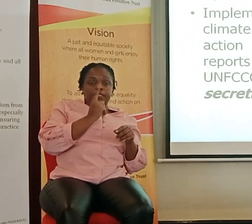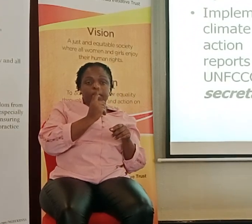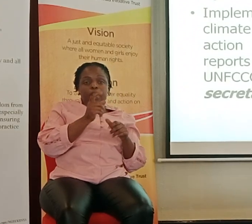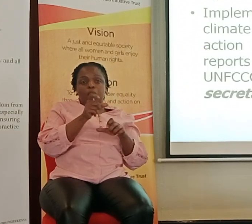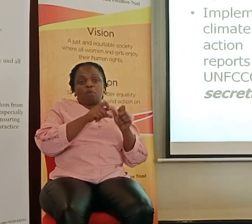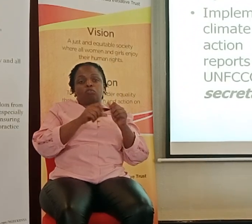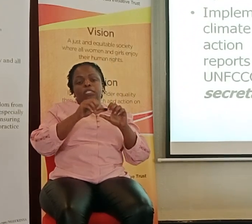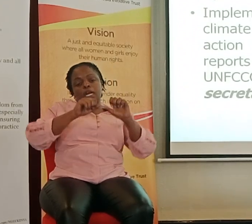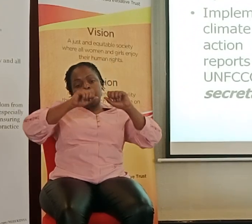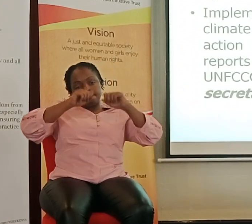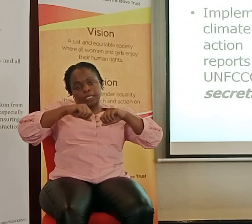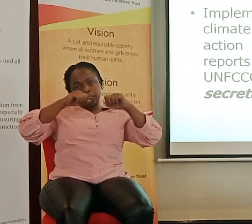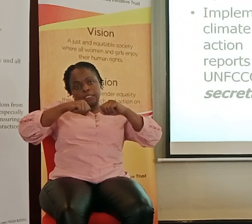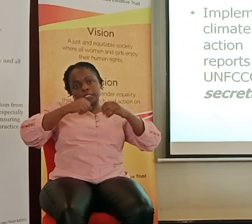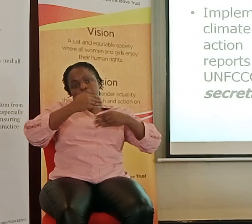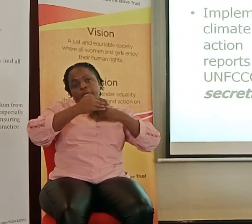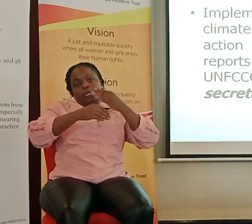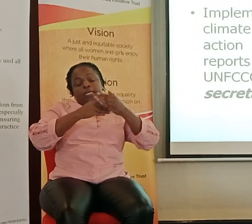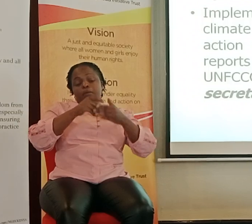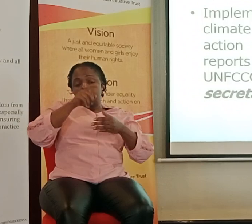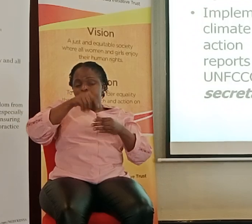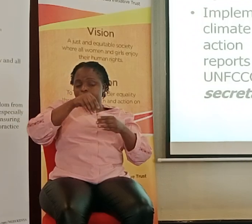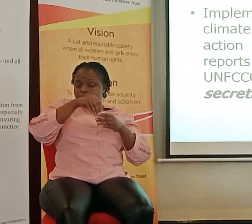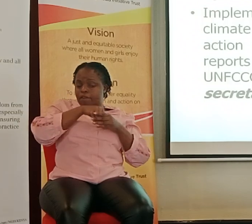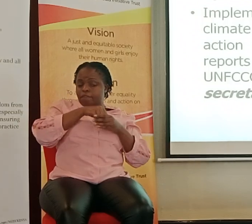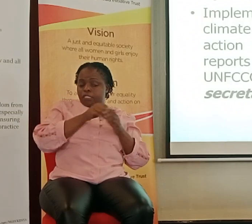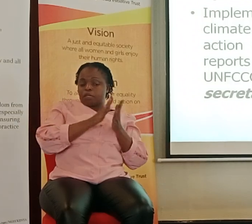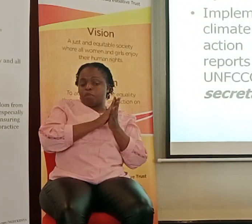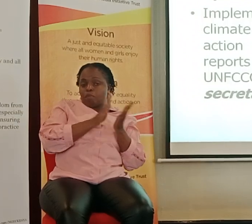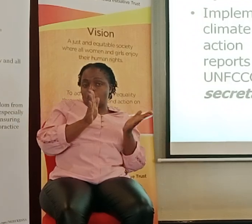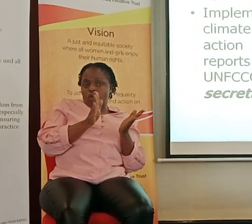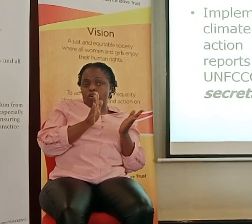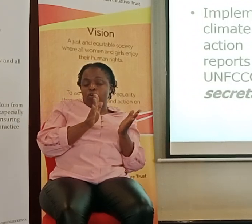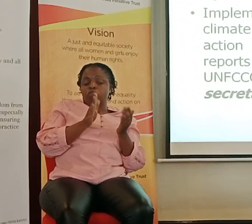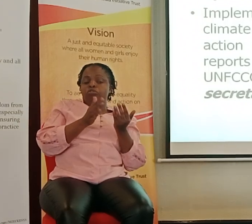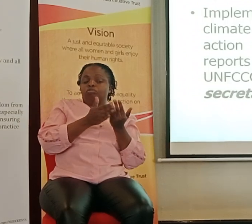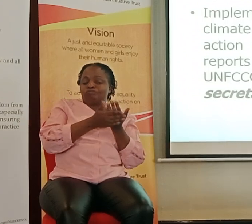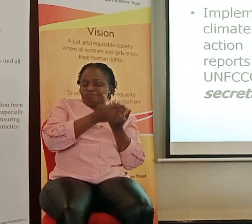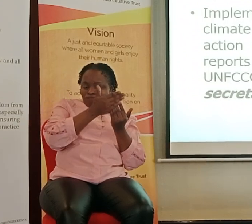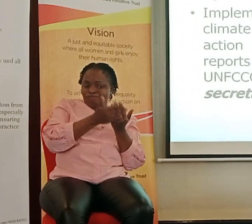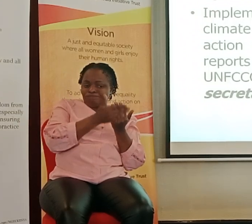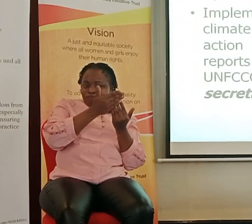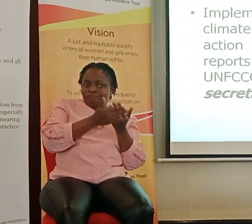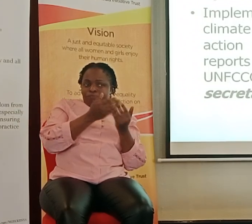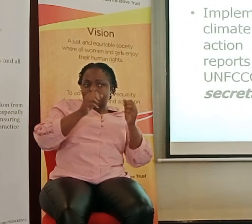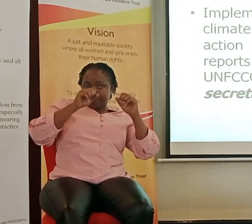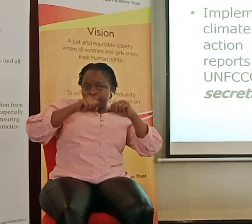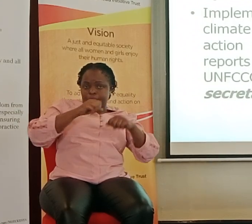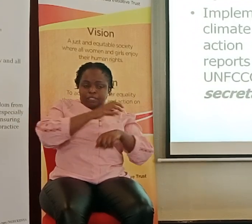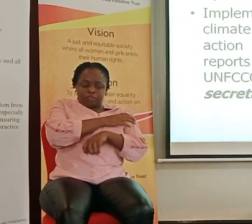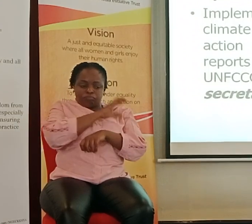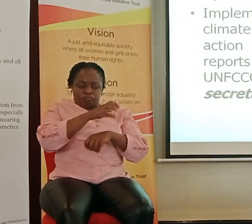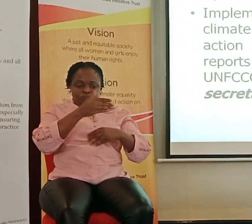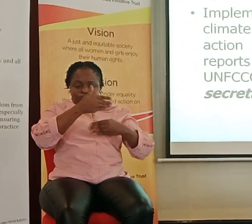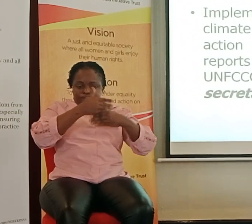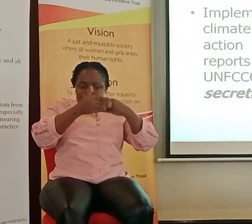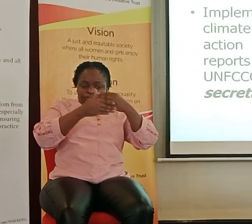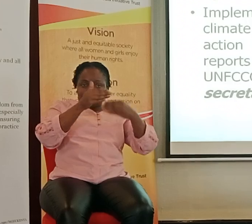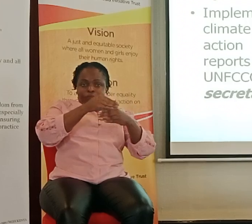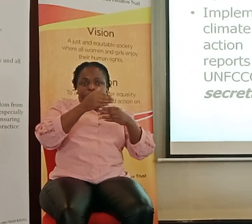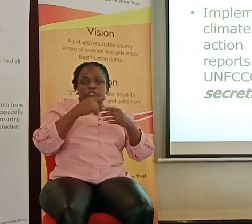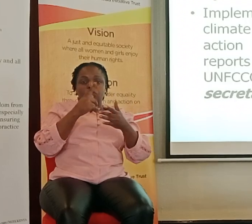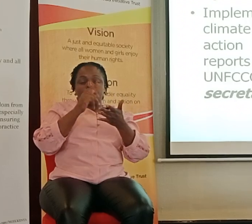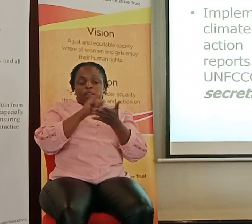capacity building. I think we need to invest more in capacity building so that our different,